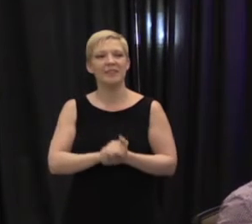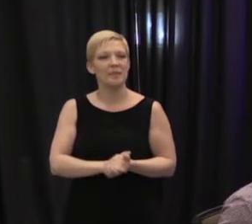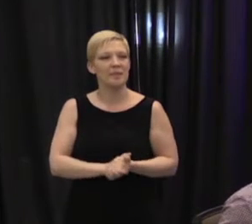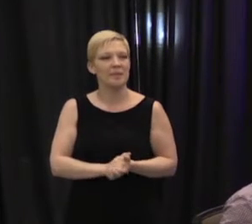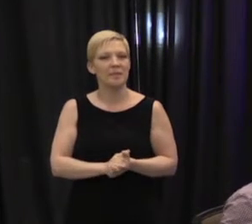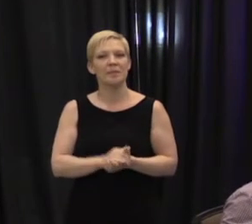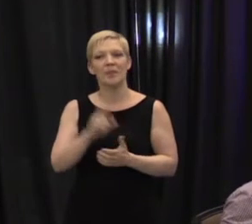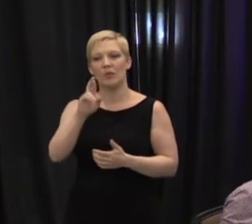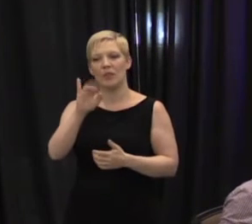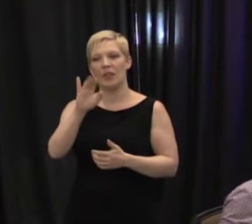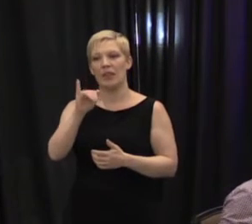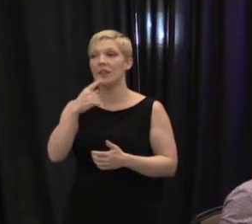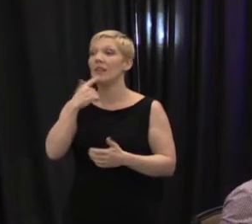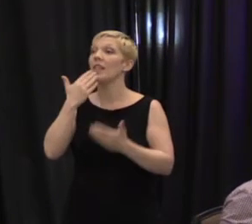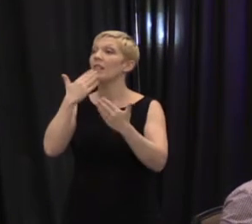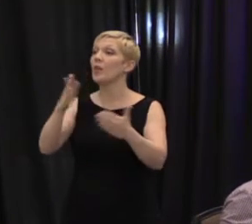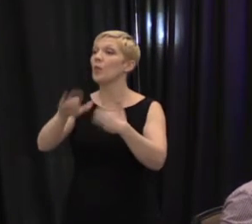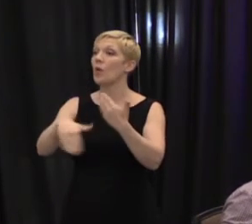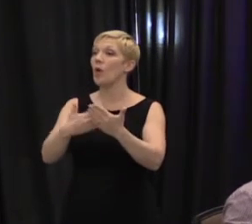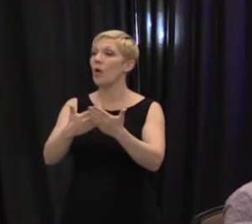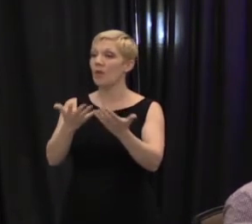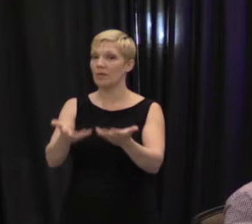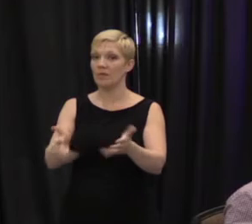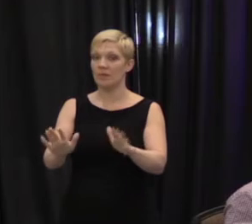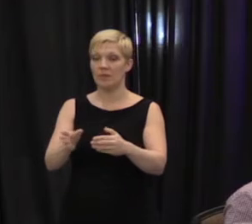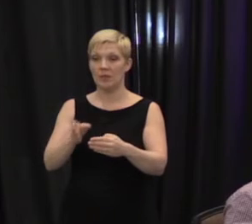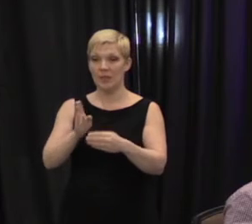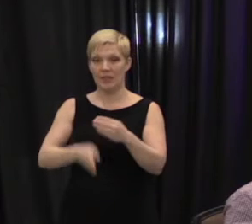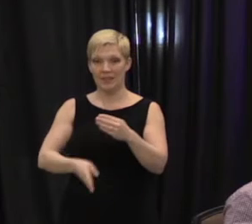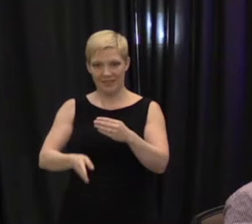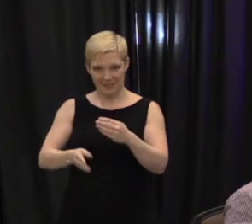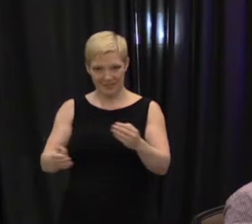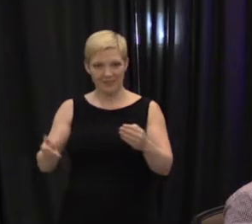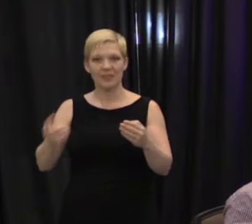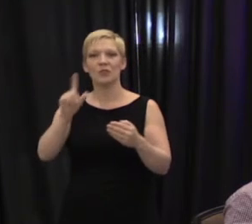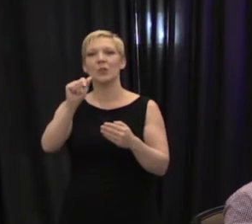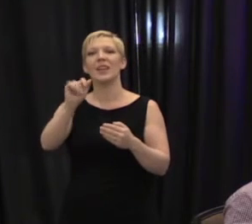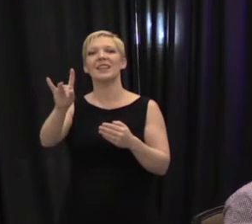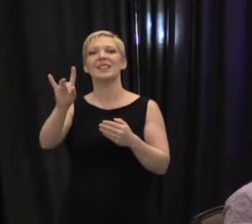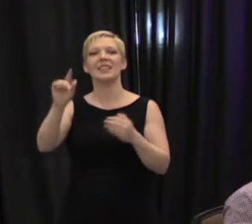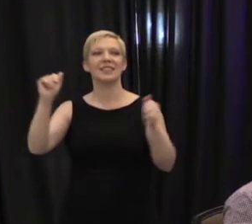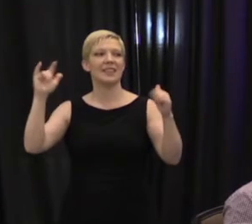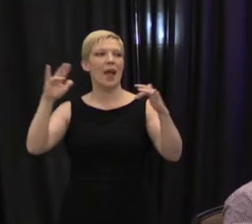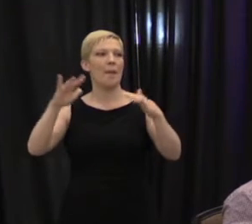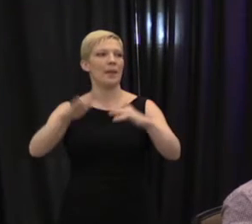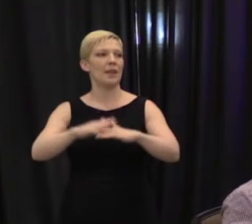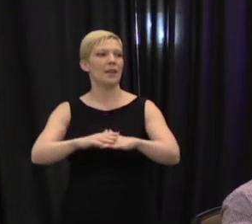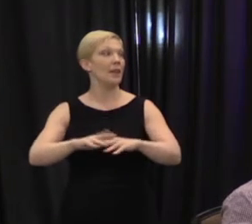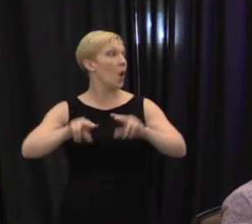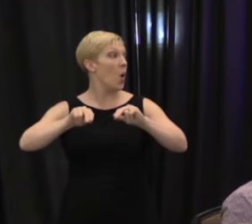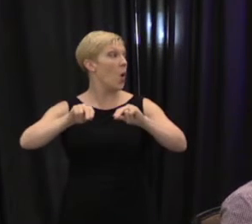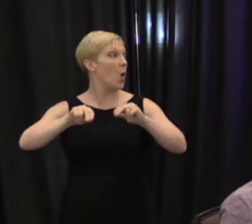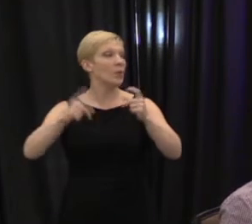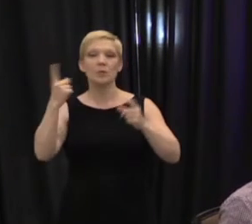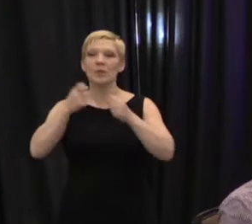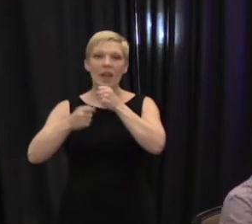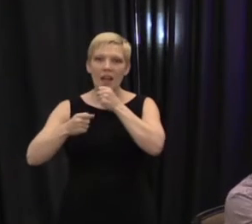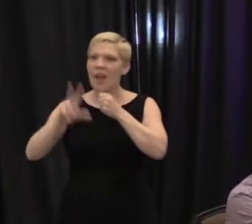Thank you all. This ends the 2018 summit. It doesn't? It does not. It does not.